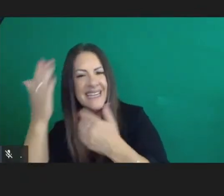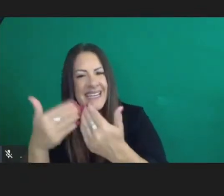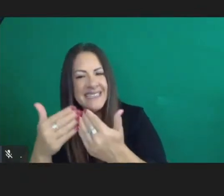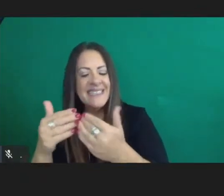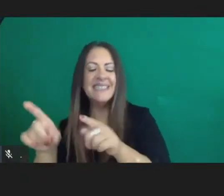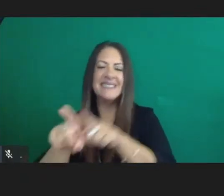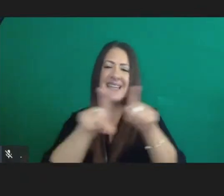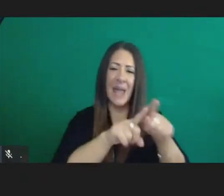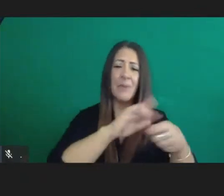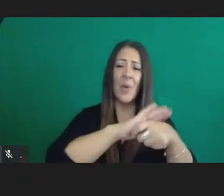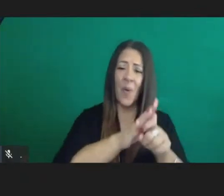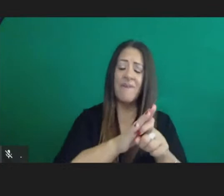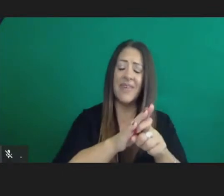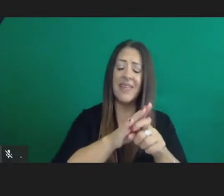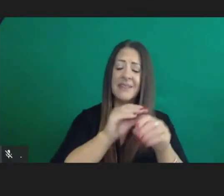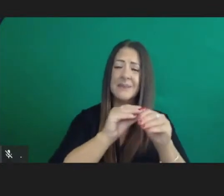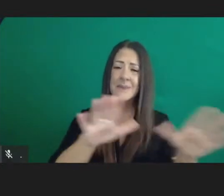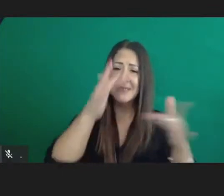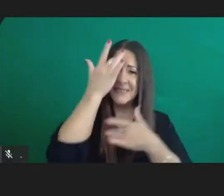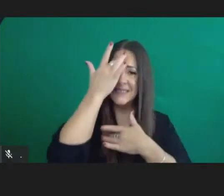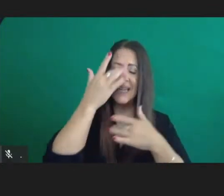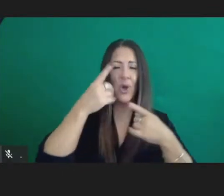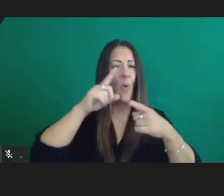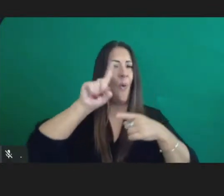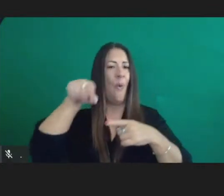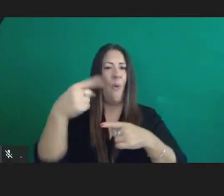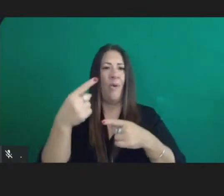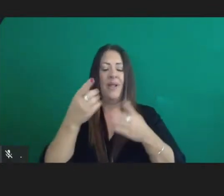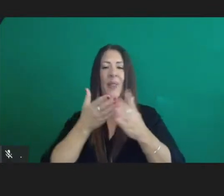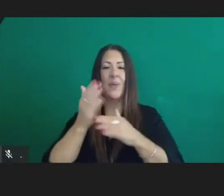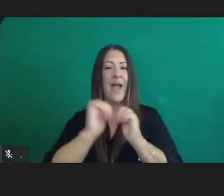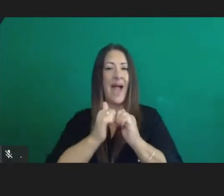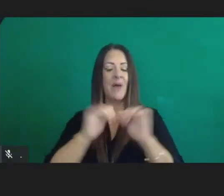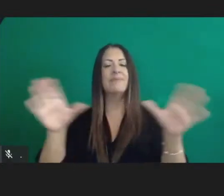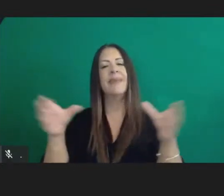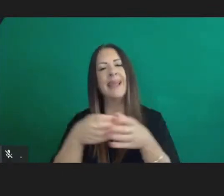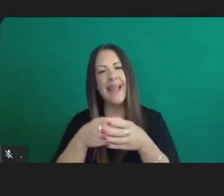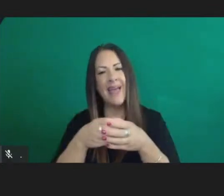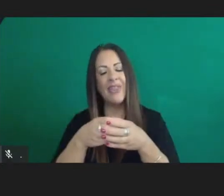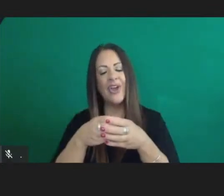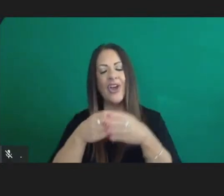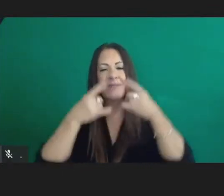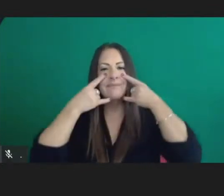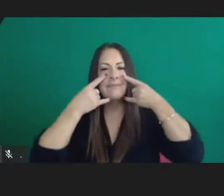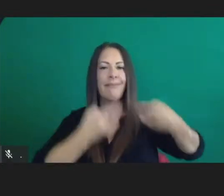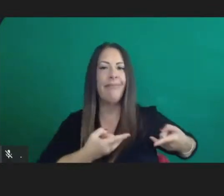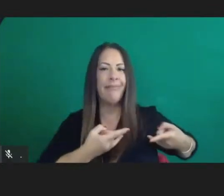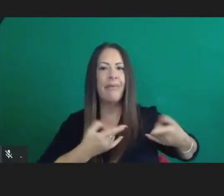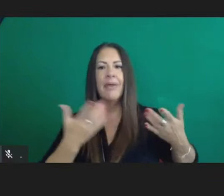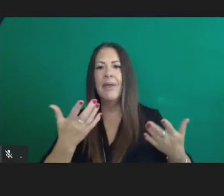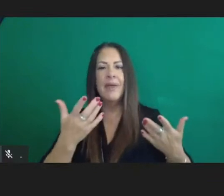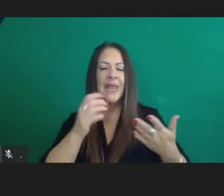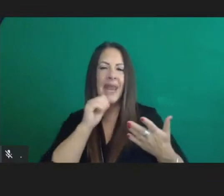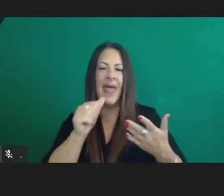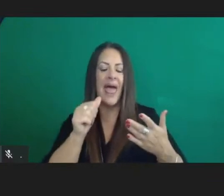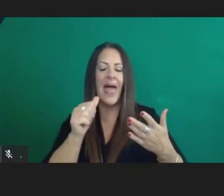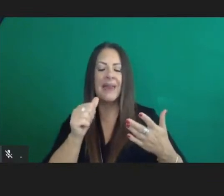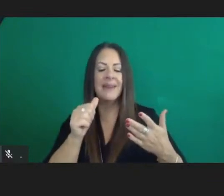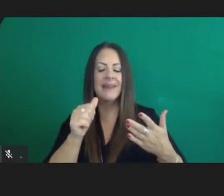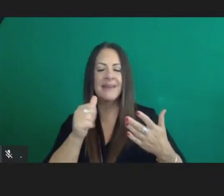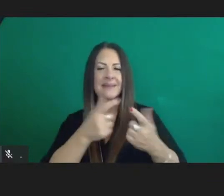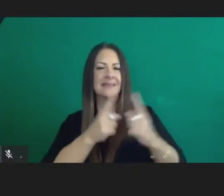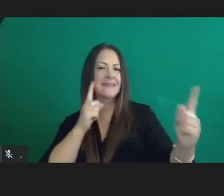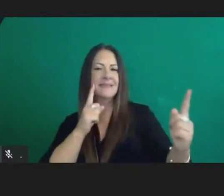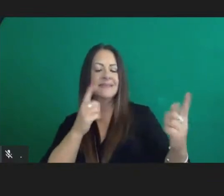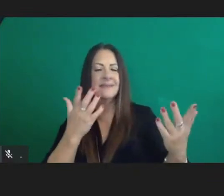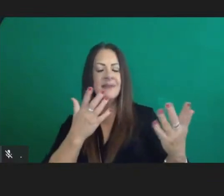more potential for gathering, and that we come out of it with continued reduced cases, and that we don't see that surge